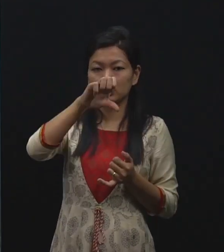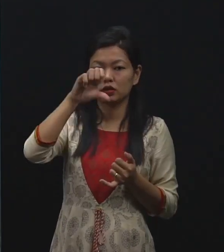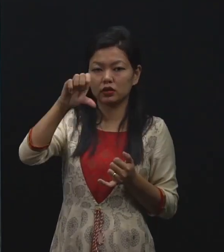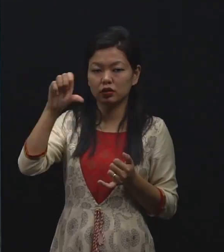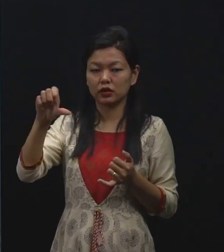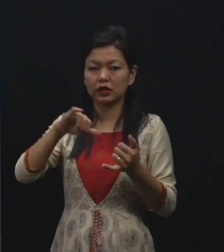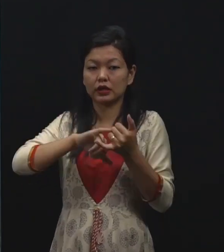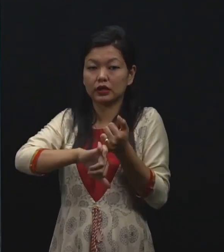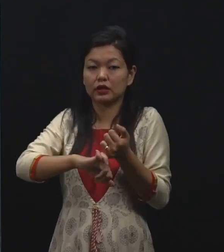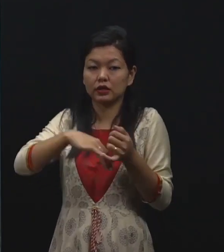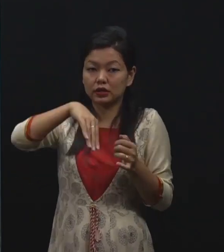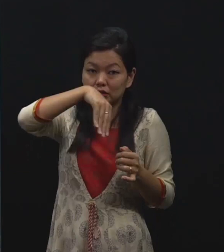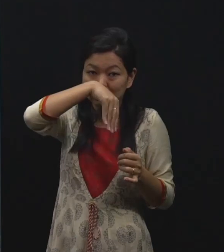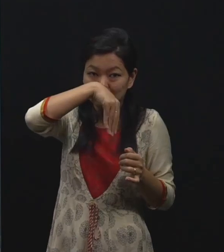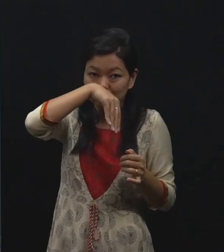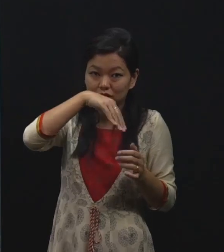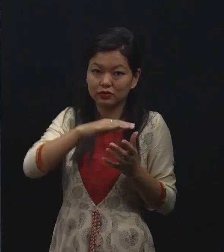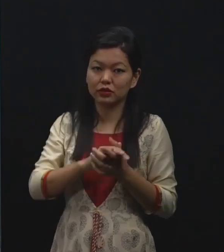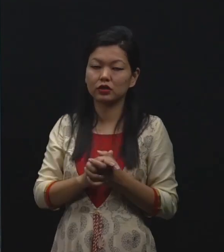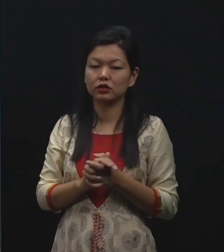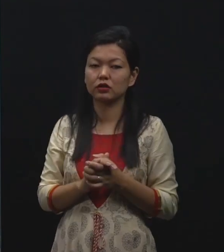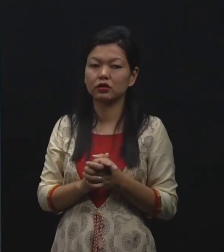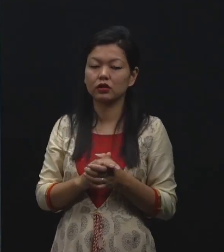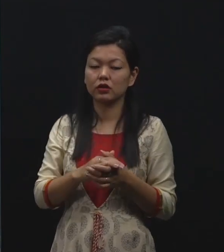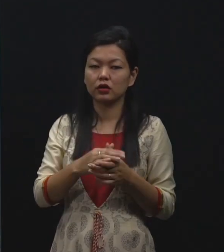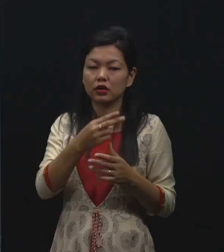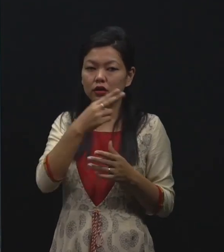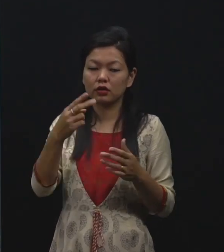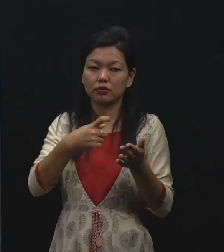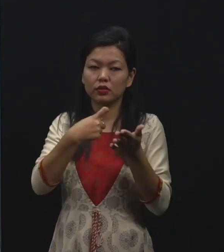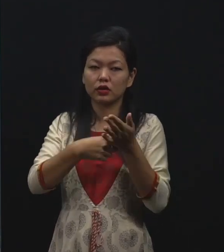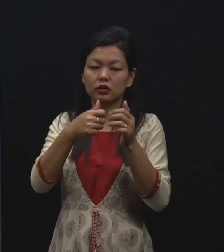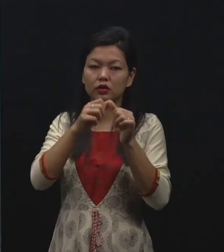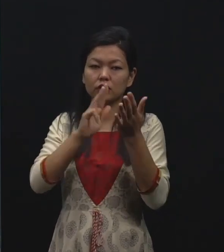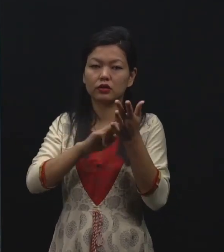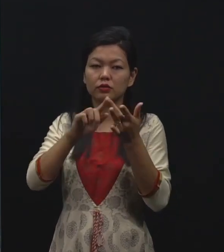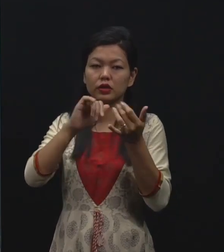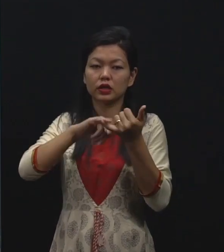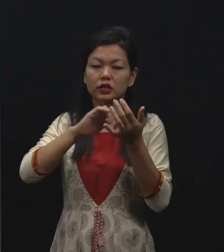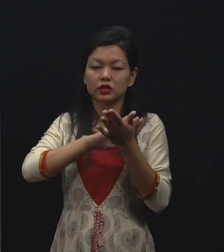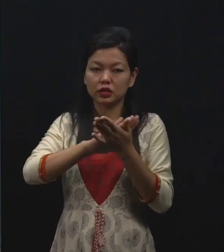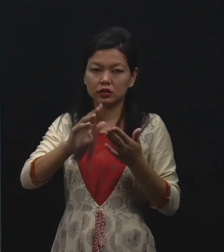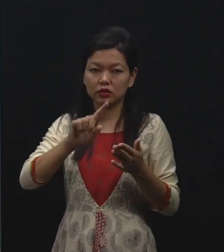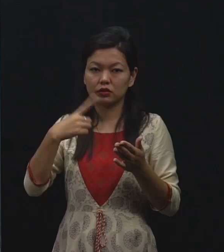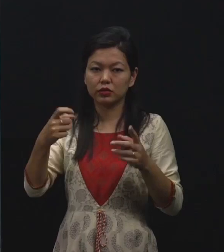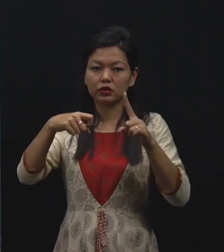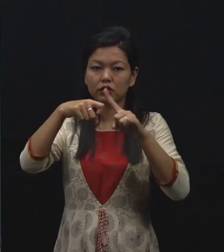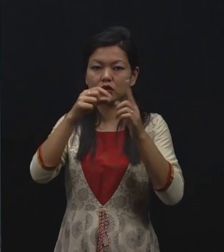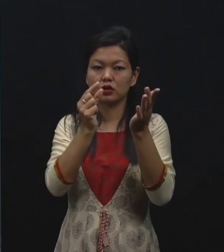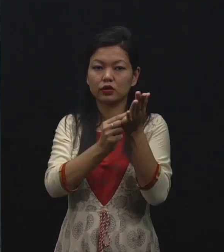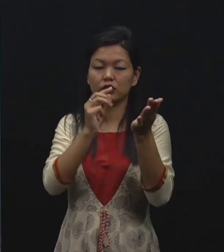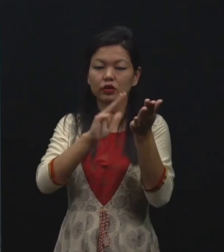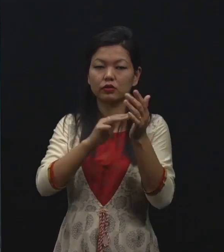a case where his case was not registered in any police stations, and none of the police was ready to register the FIR. So